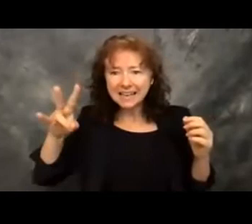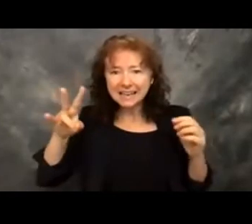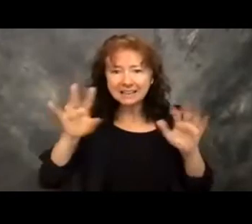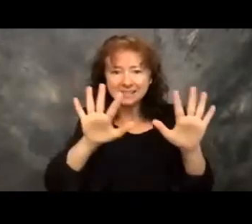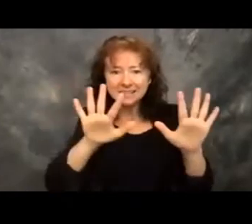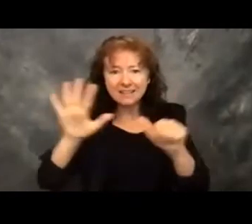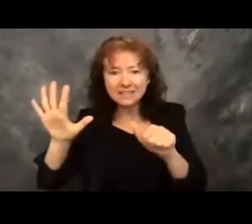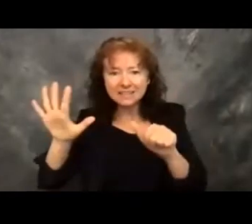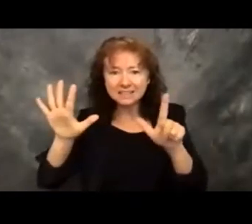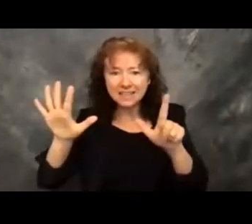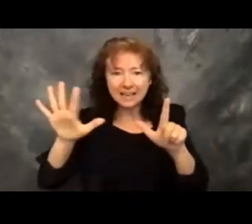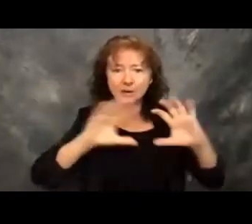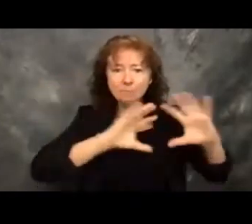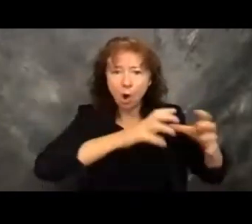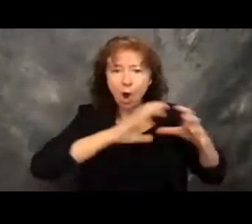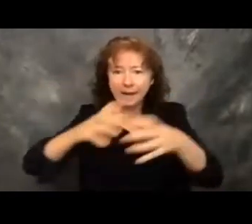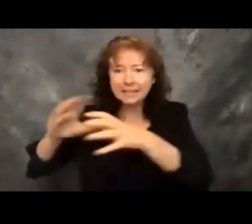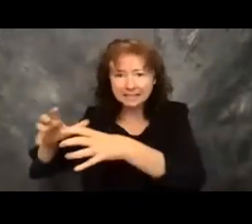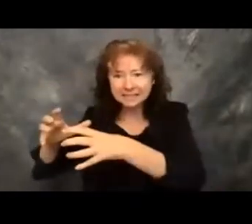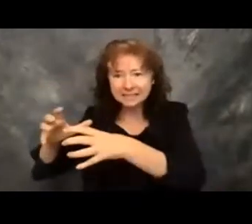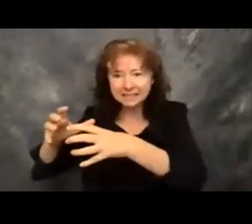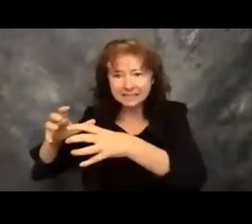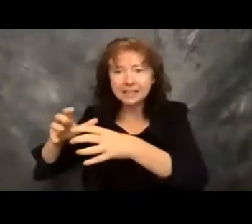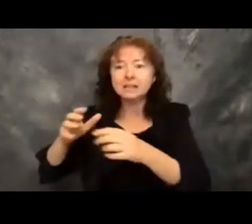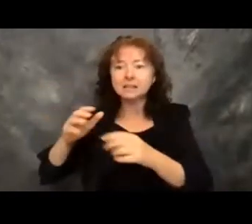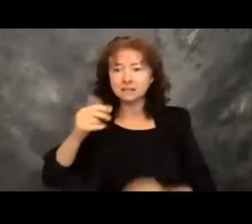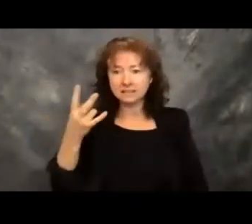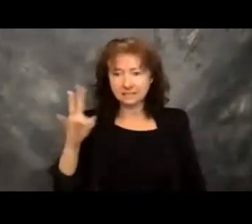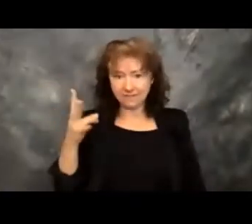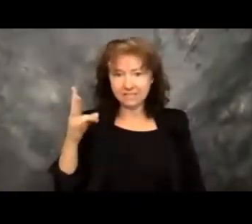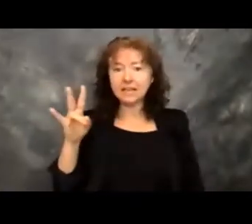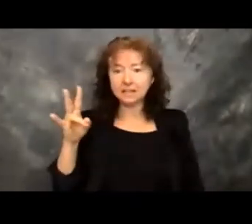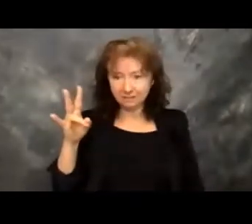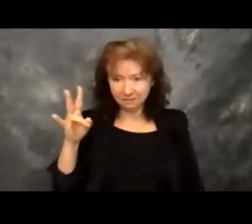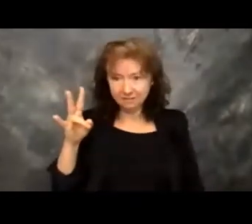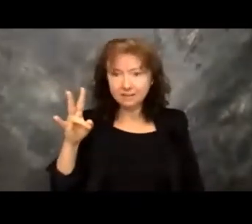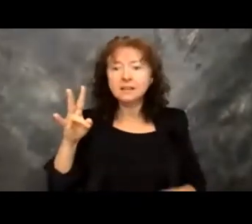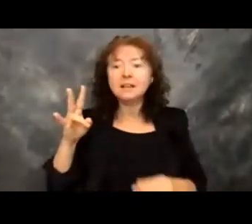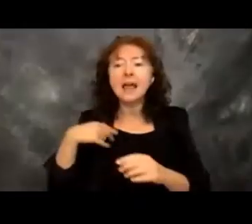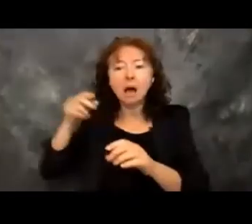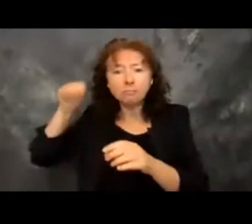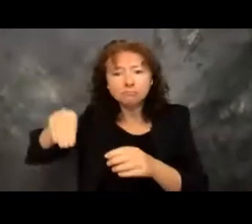Before, it was only one deputy in the parliament who could,